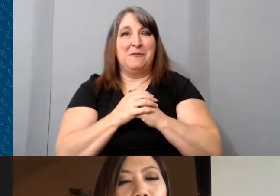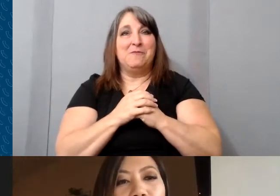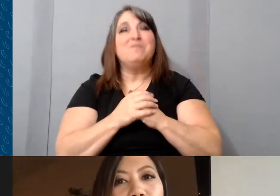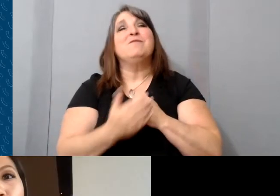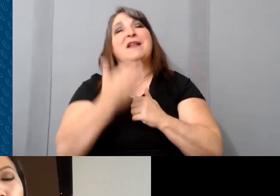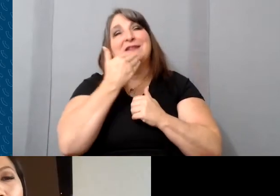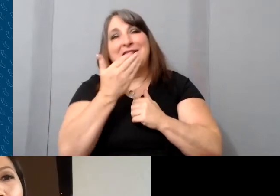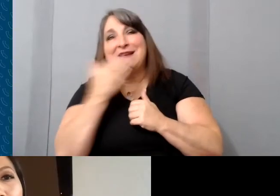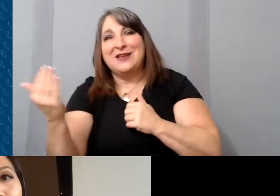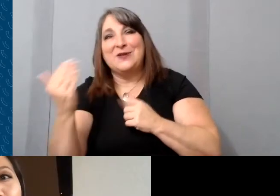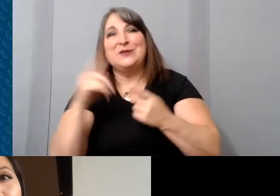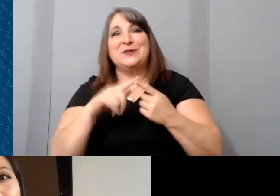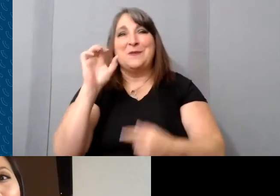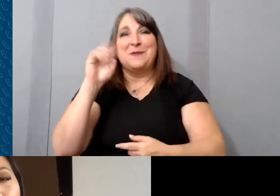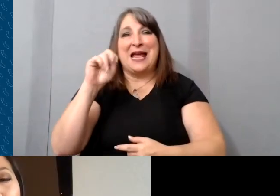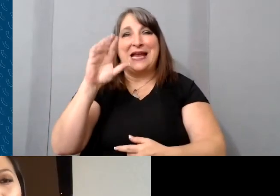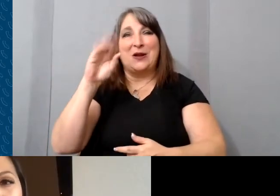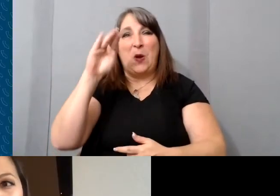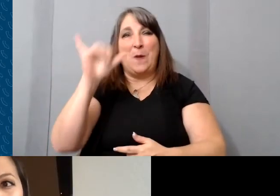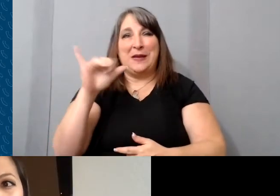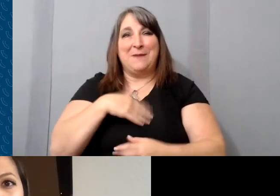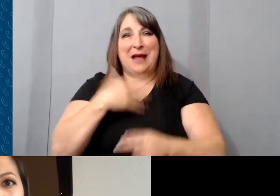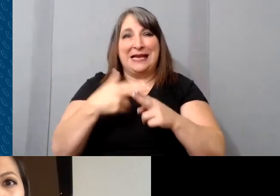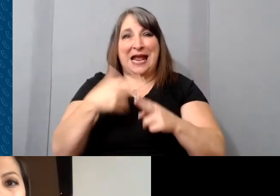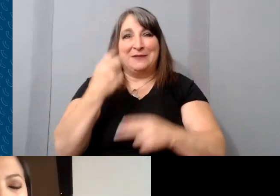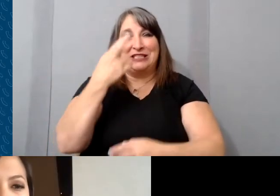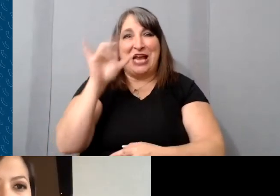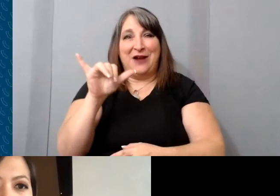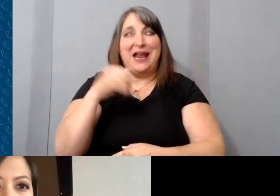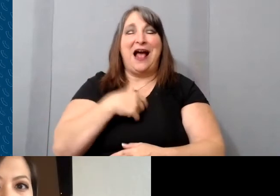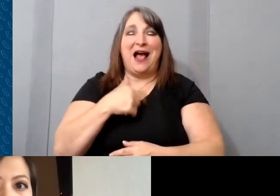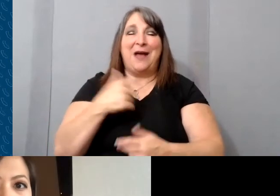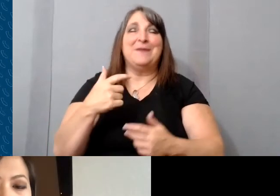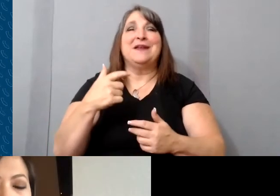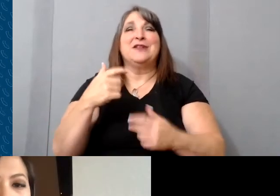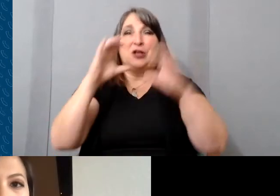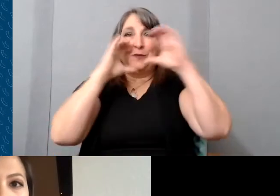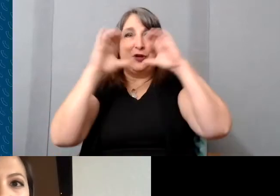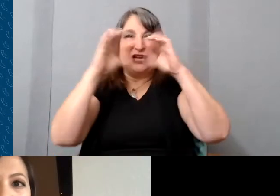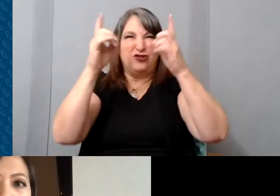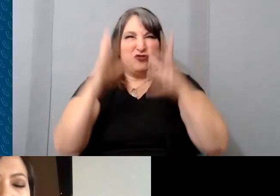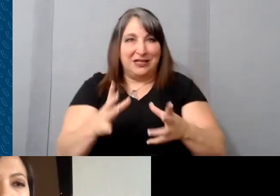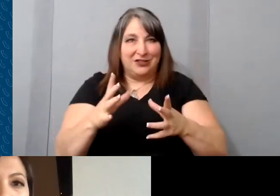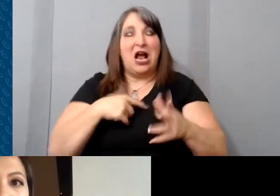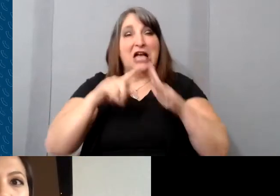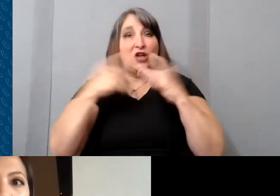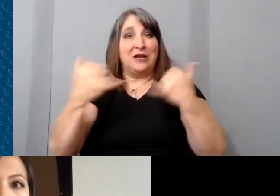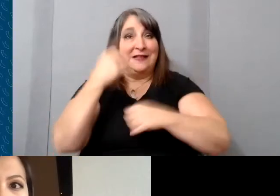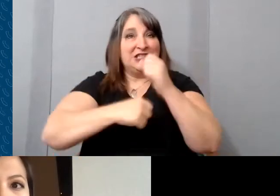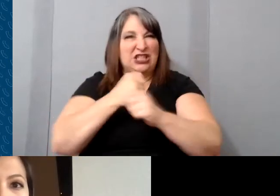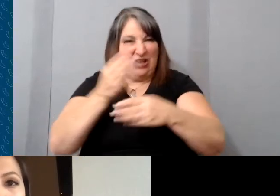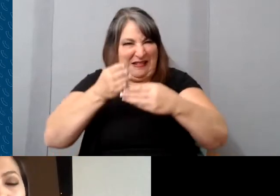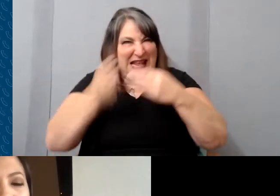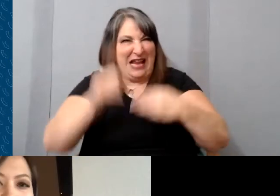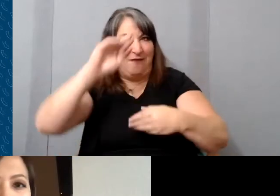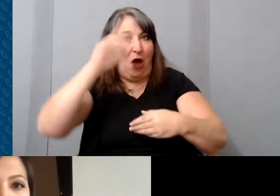Thank you to Ben and Kobe. My name is Sherry. I'm the communications director for the California Democratic Party. So I started this year at the end of August